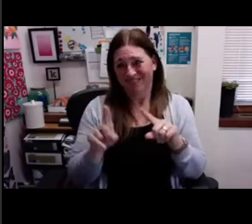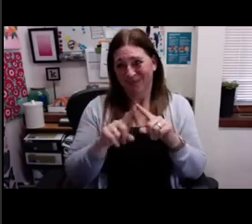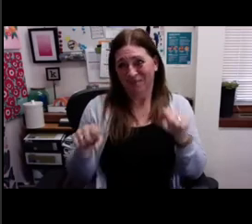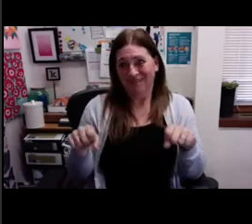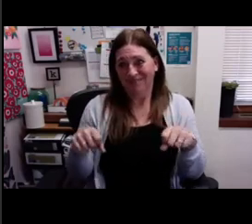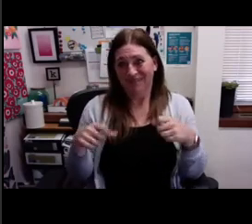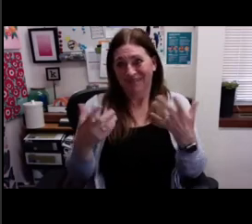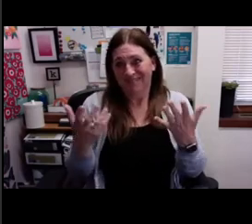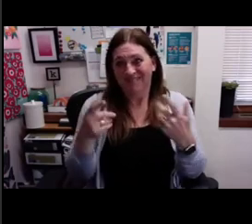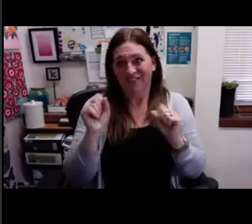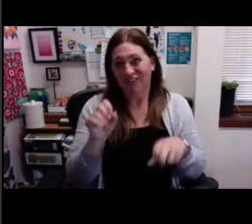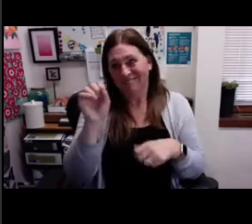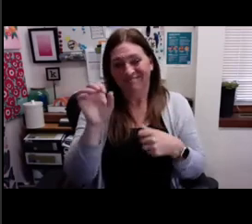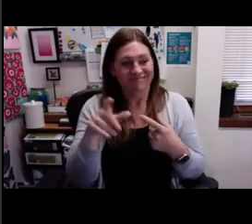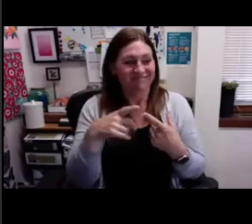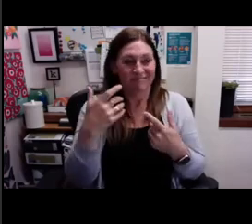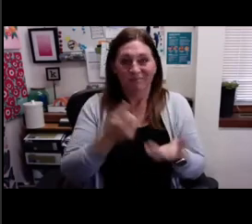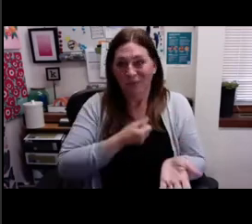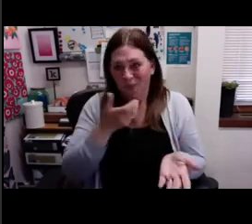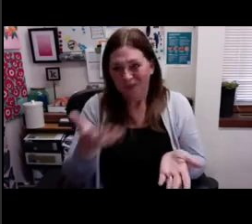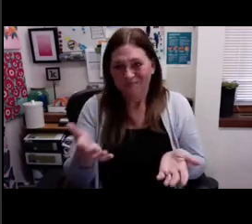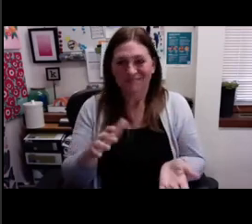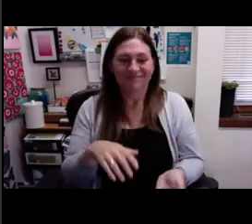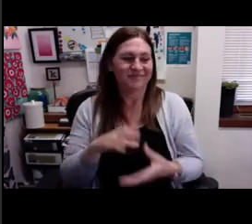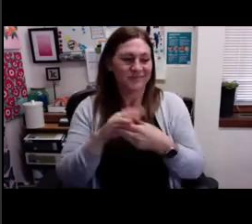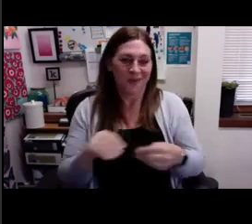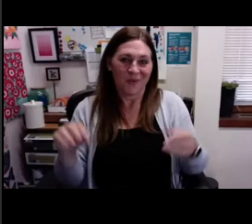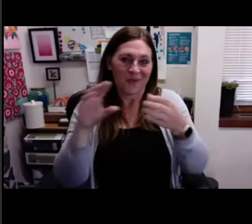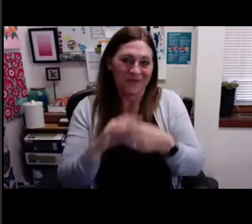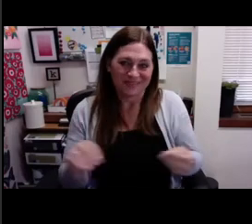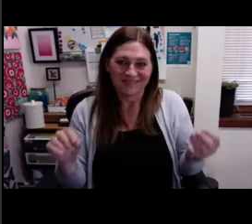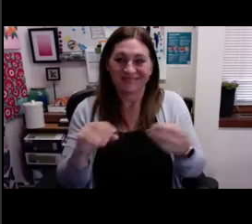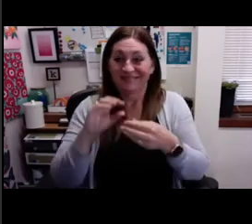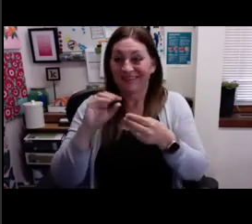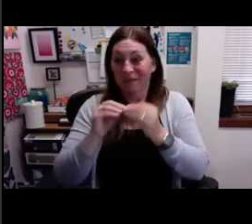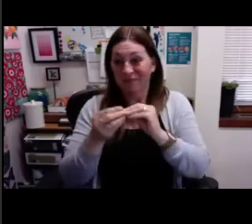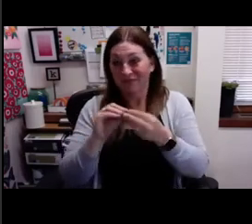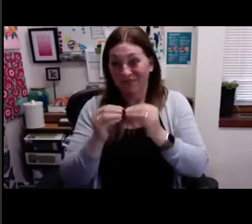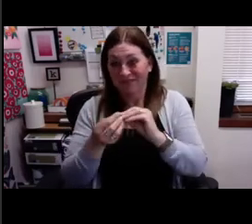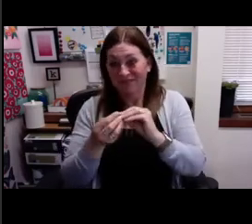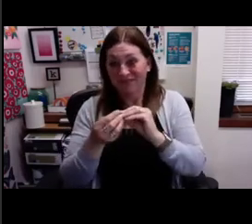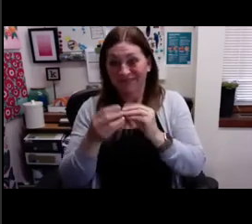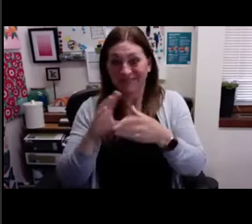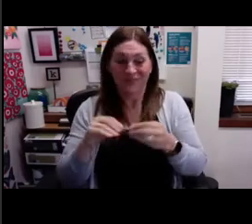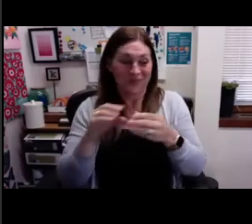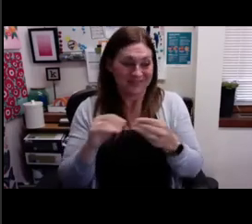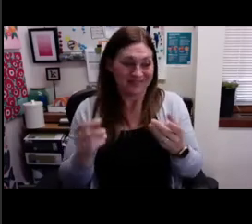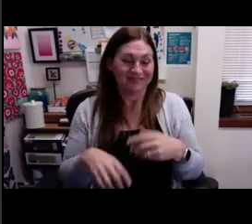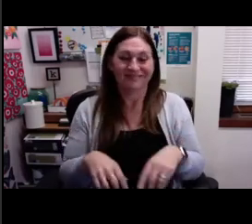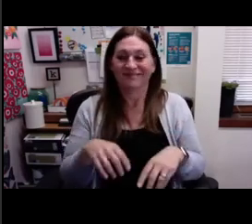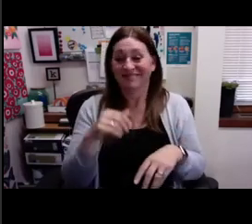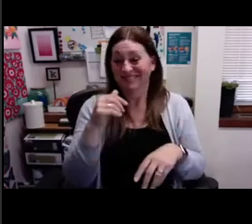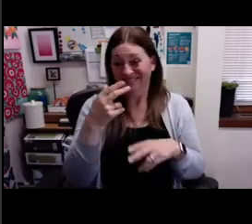So with hand shapes, there are all kinds of different possibilities that you could do. You could do poems, you could do some stories,